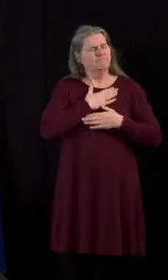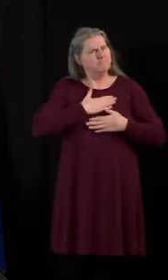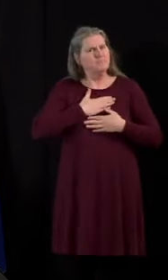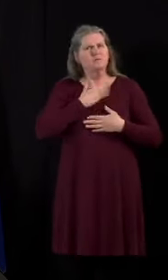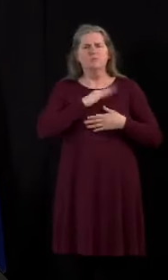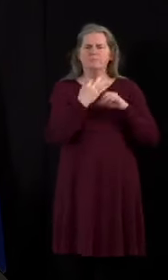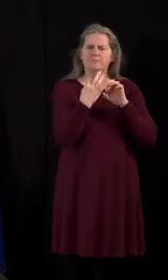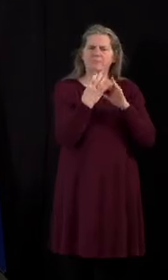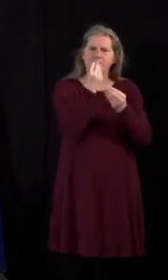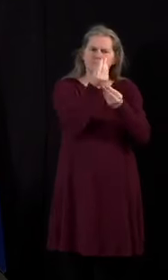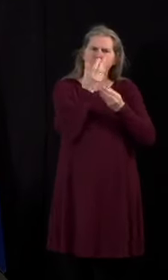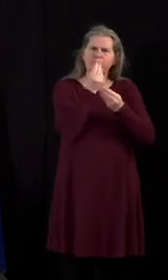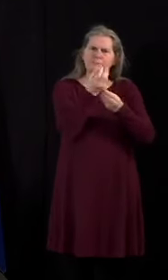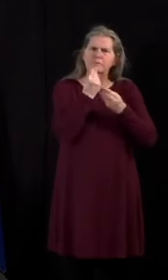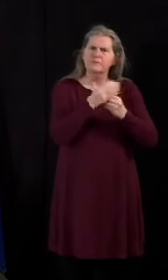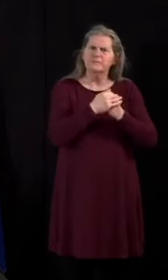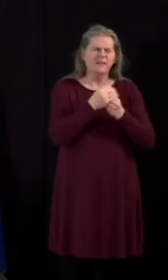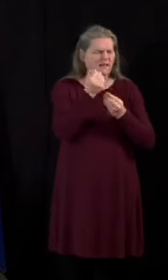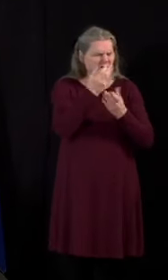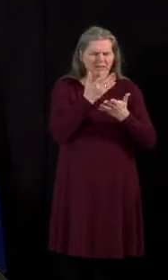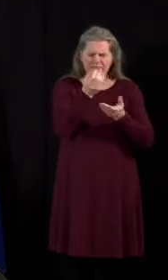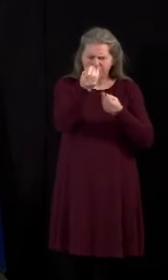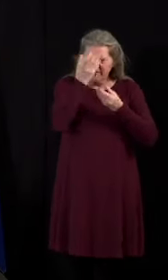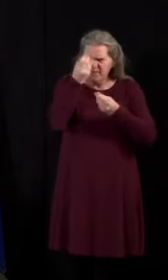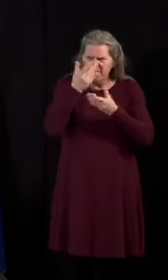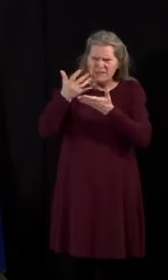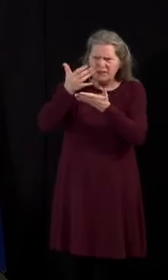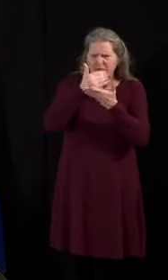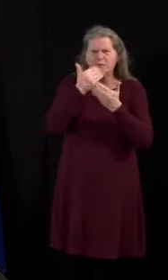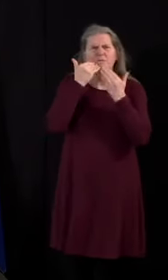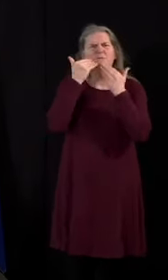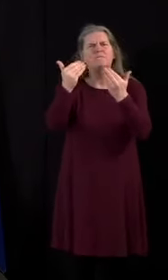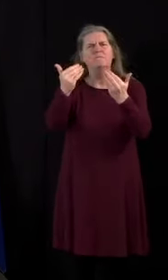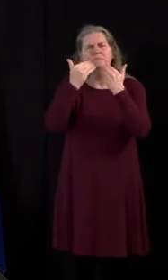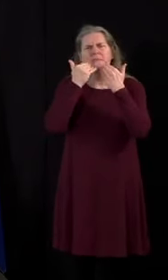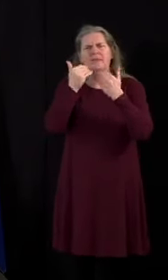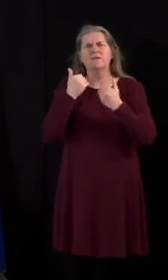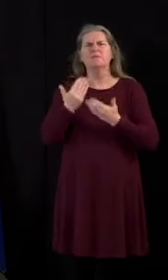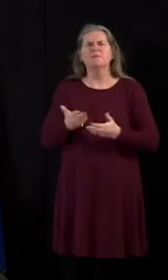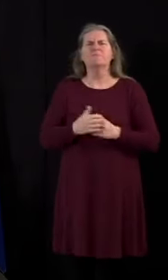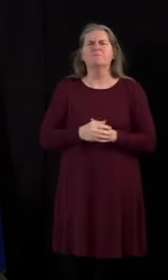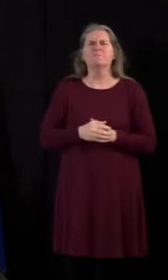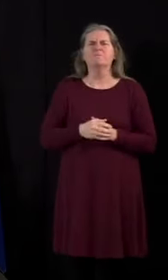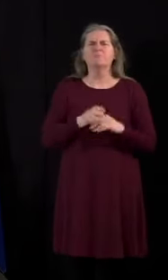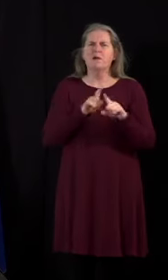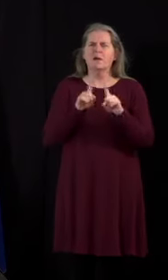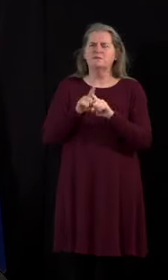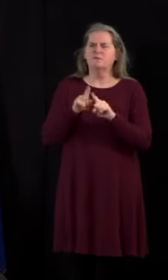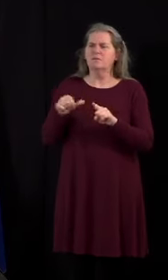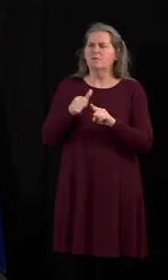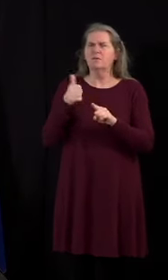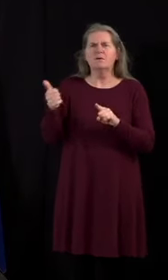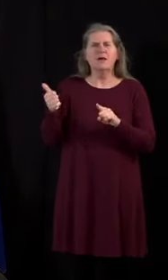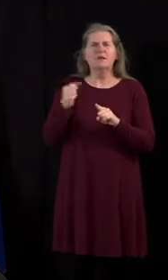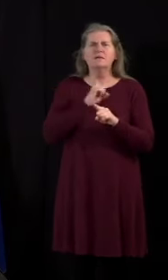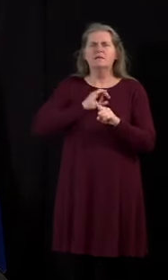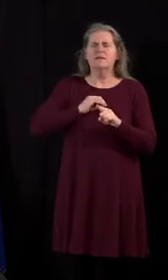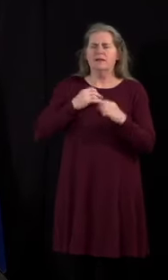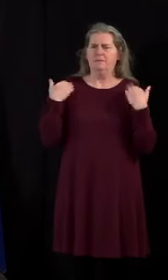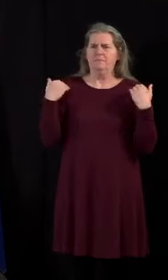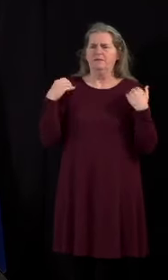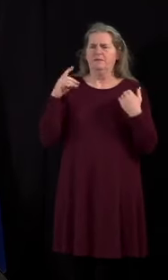appreciate all of the exchanges and the information you've provided. And I want to thank my colleague especially as well,